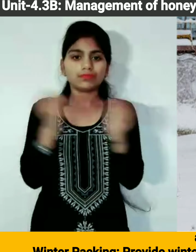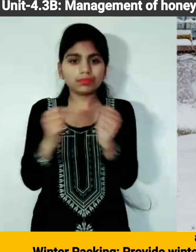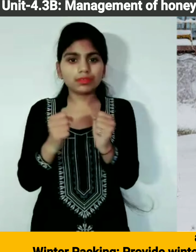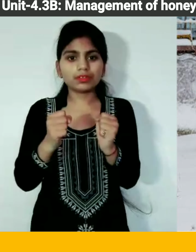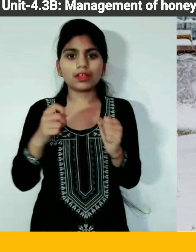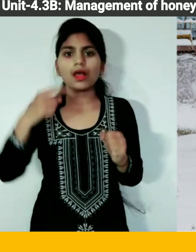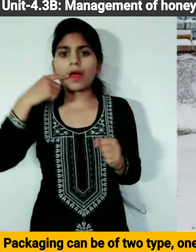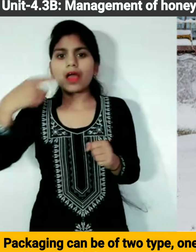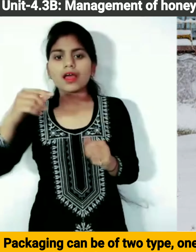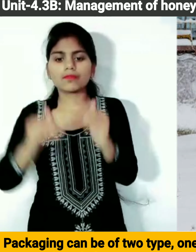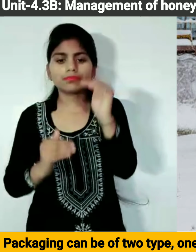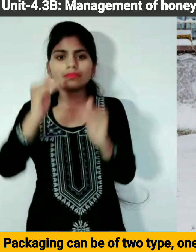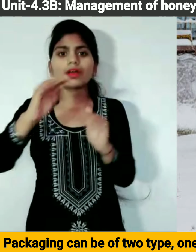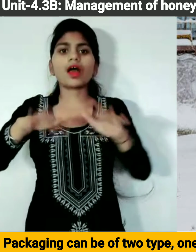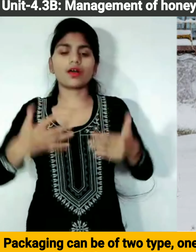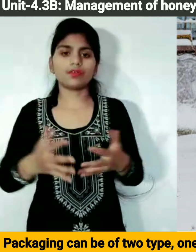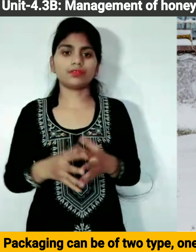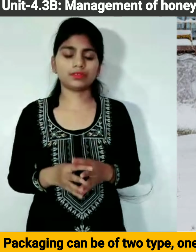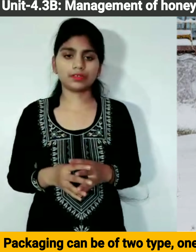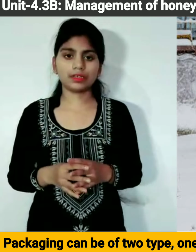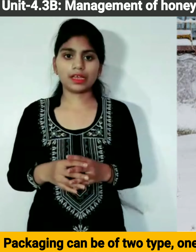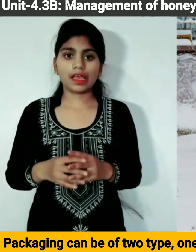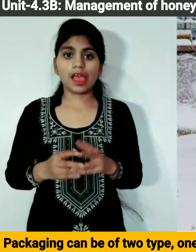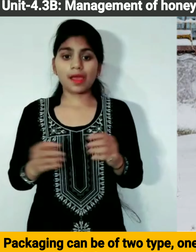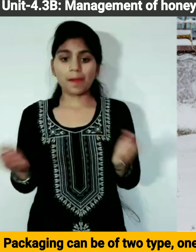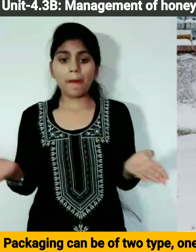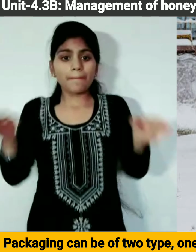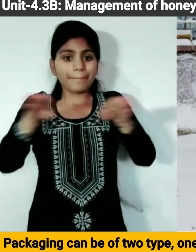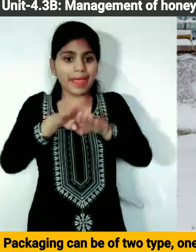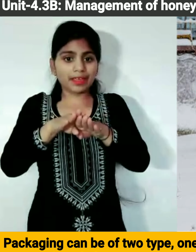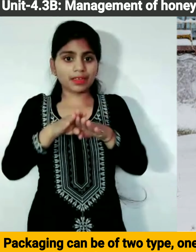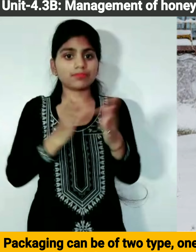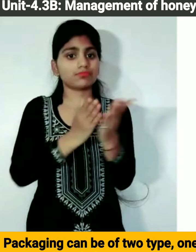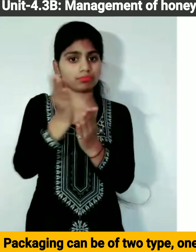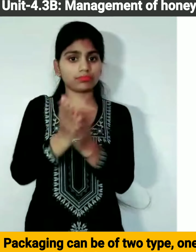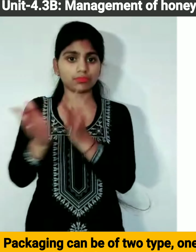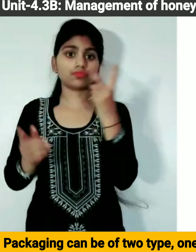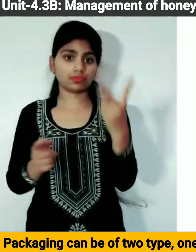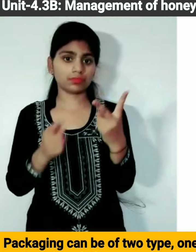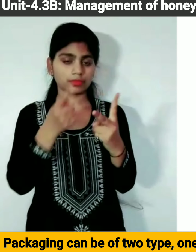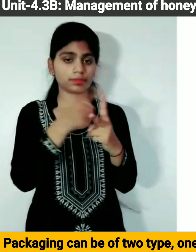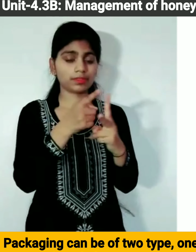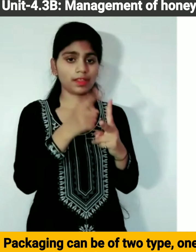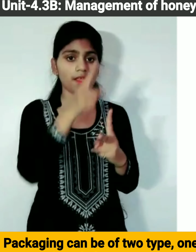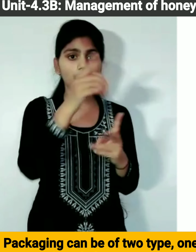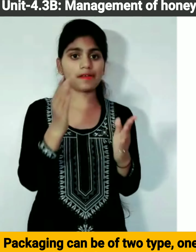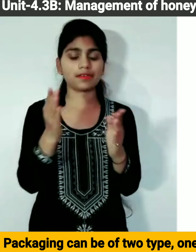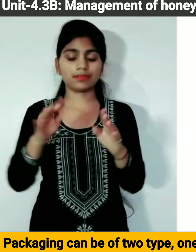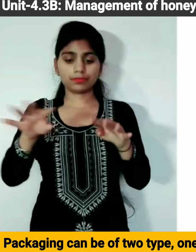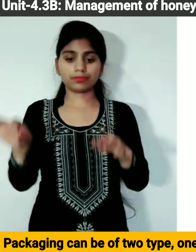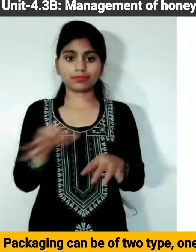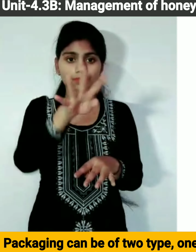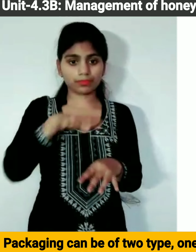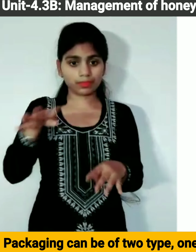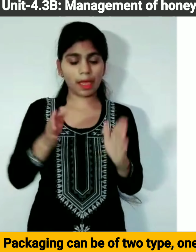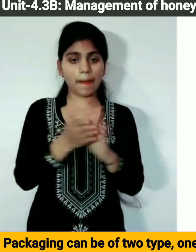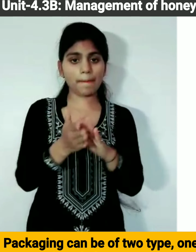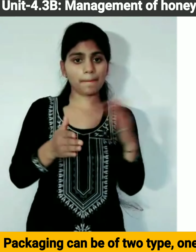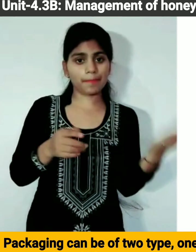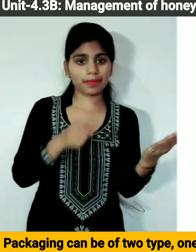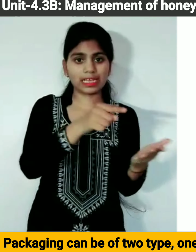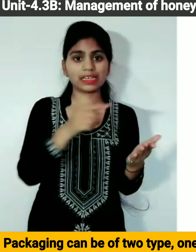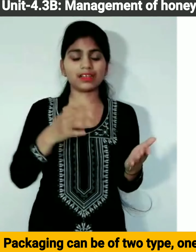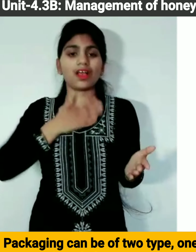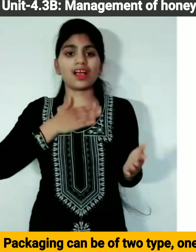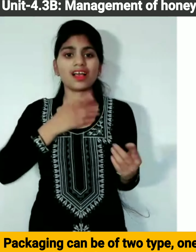colonies. Packaging can be of two types: one-sided, which is given by wrapping wheat